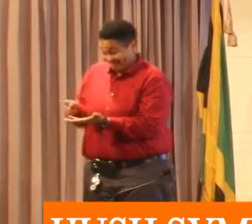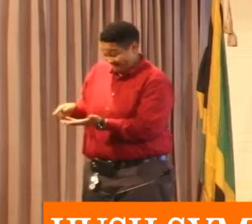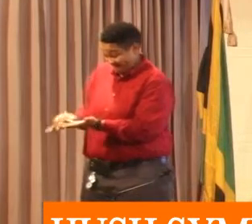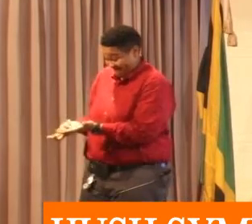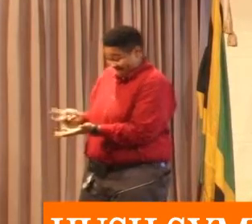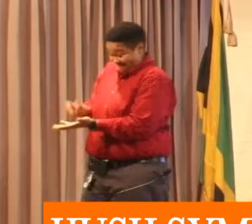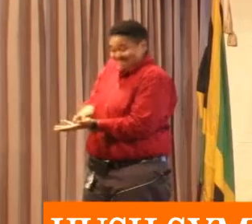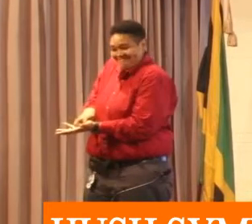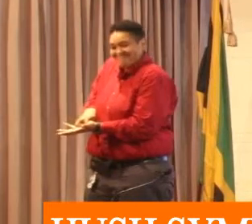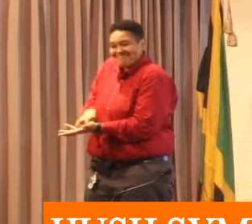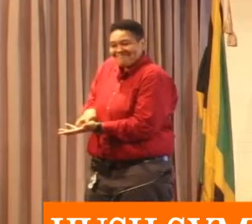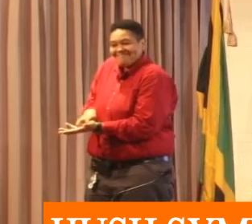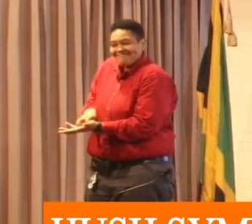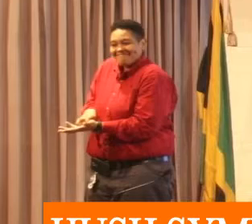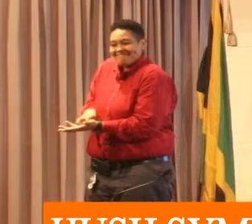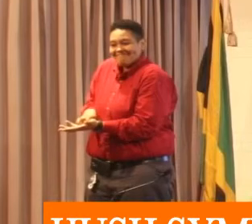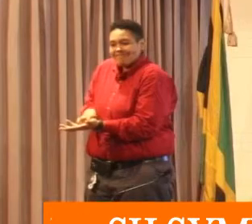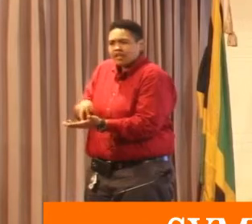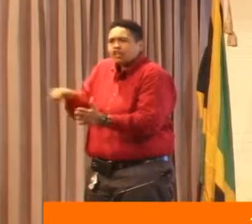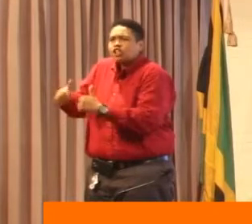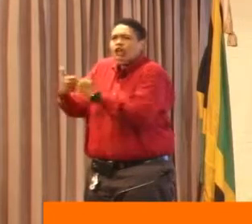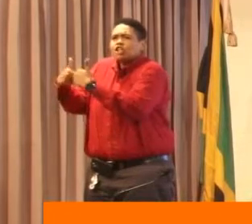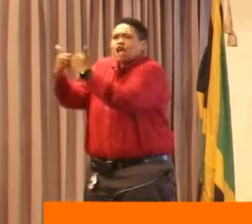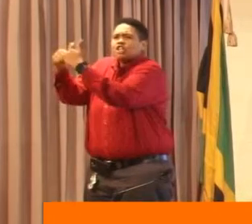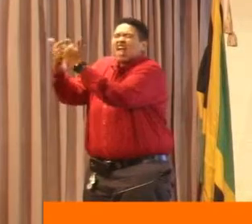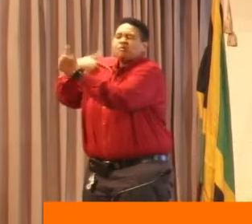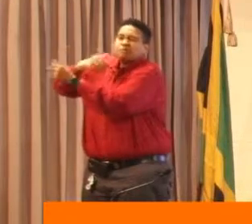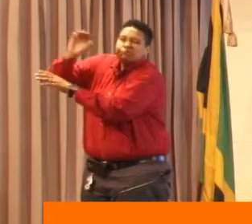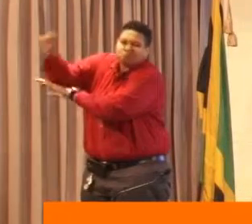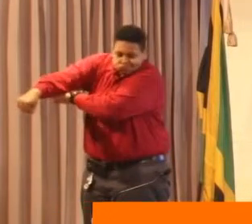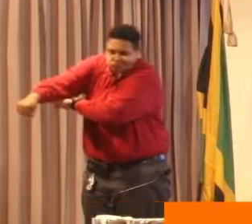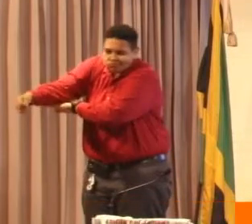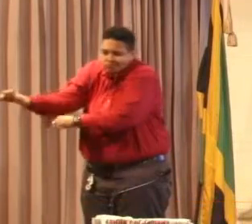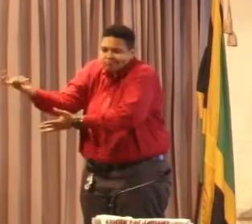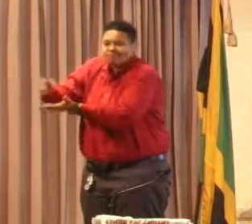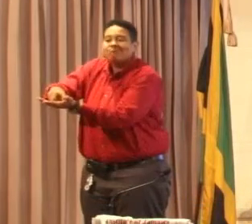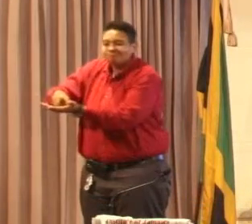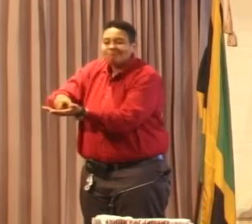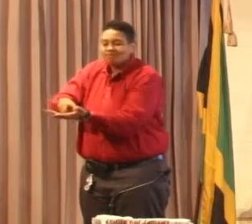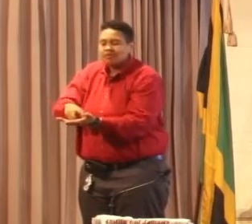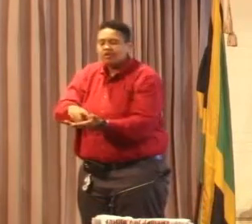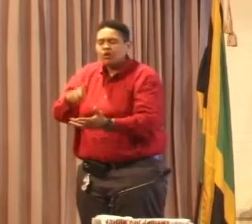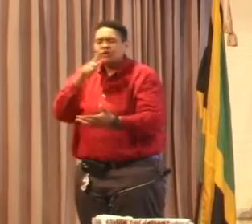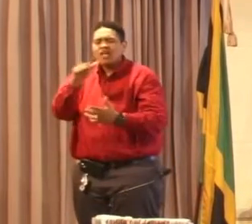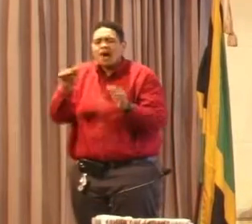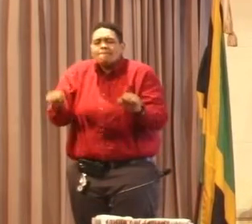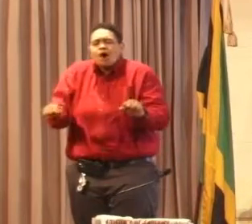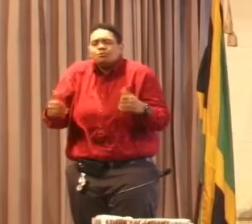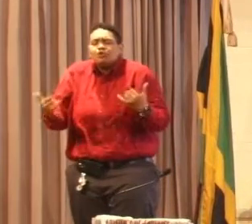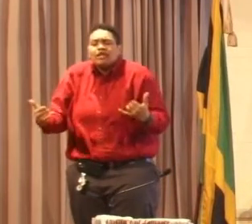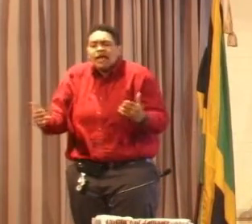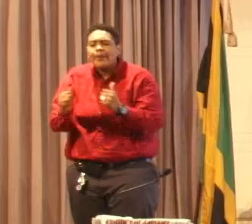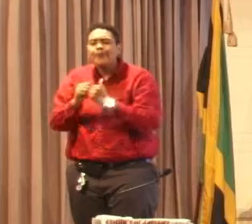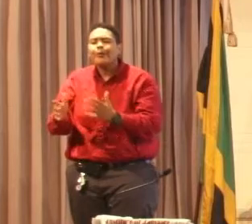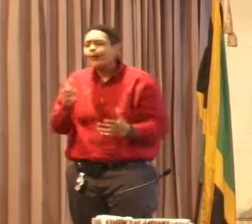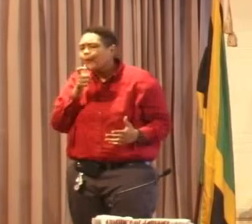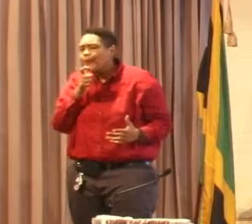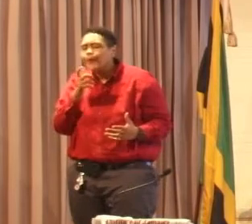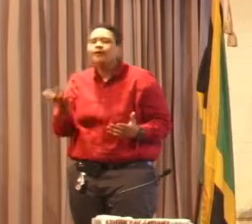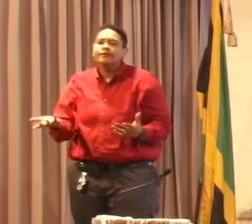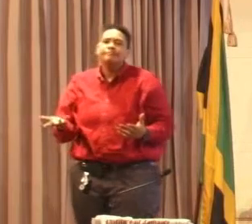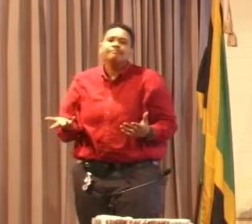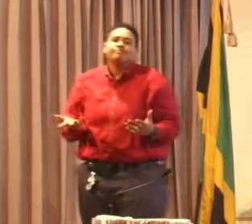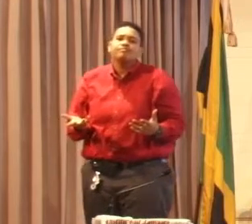rise above those challenges. So it would not have been possible today without